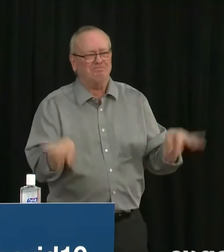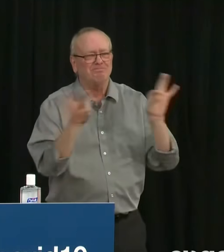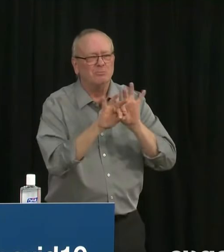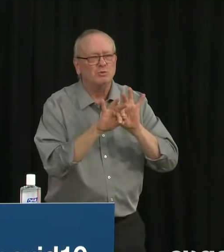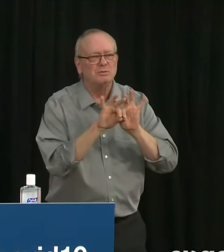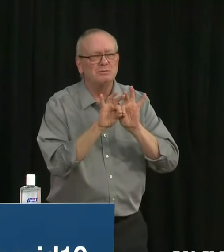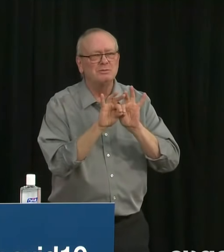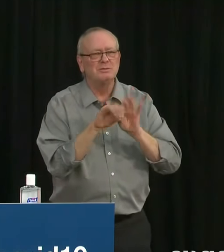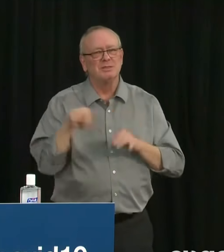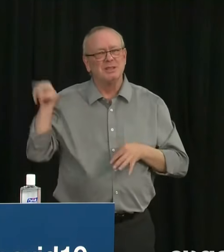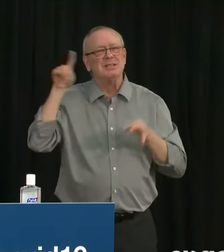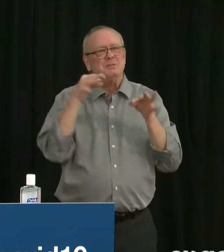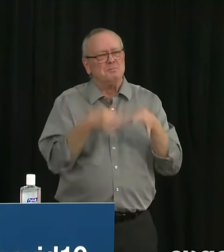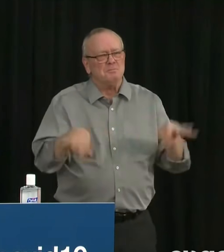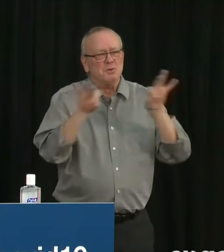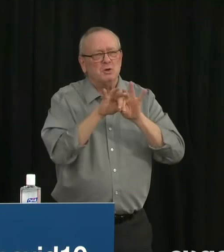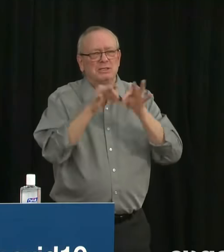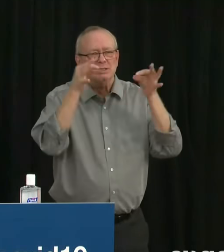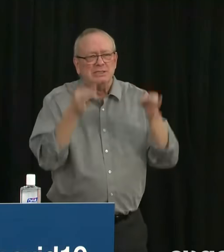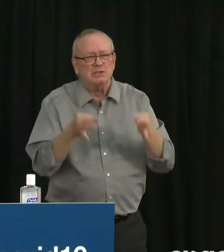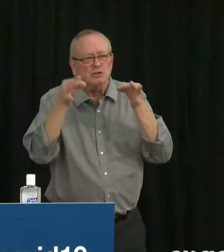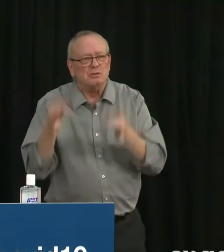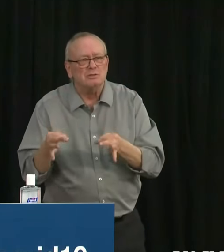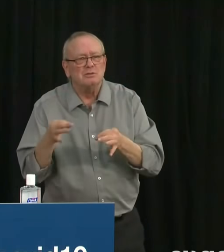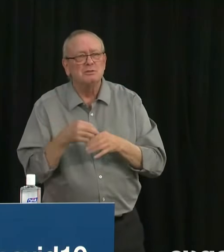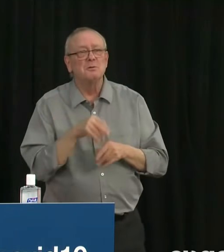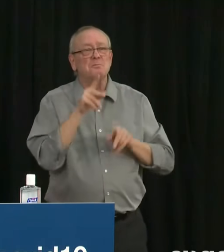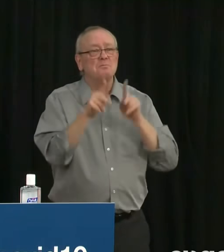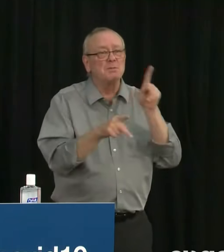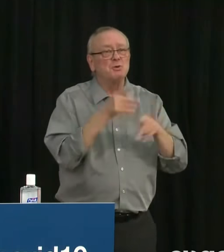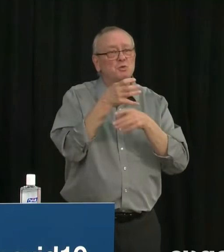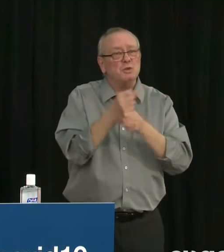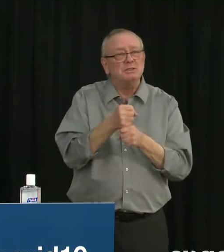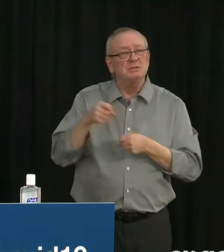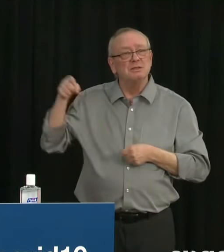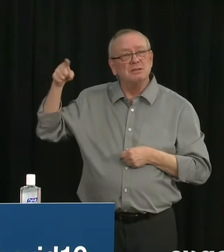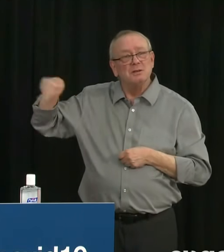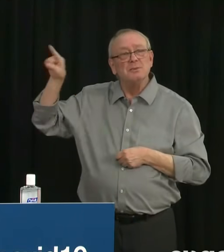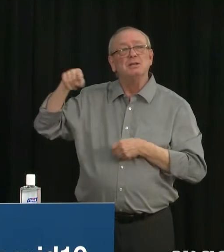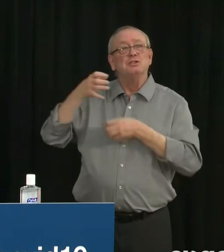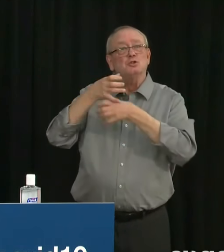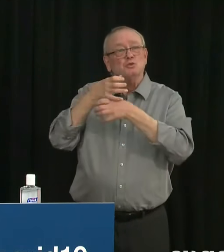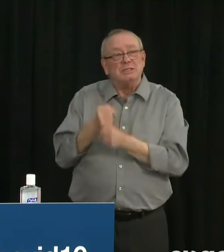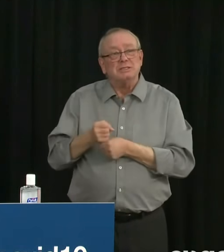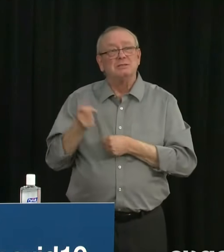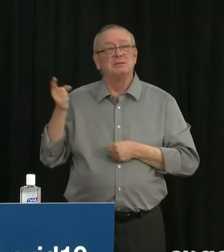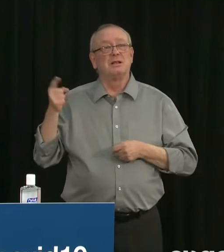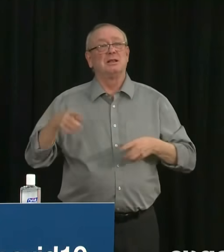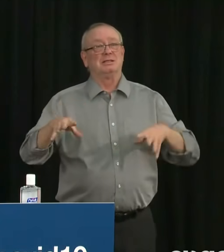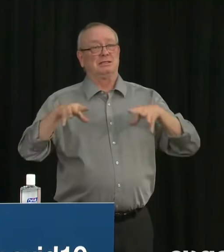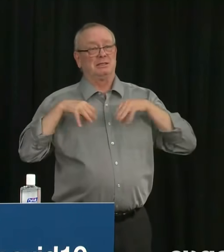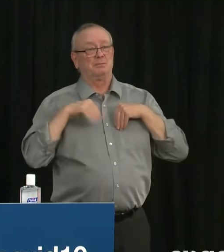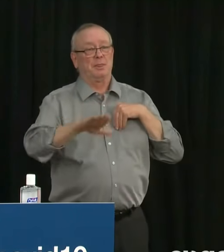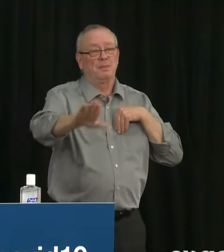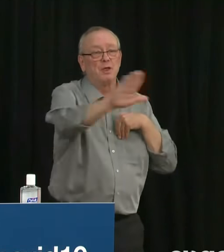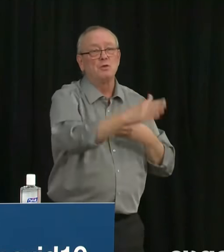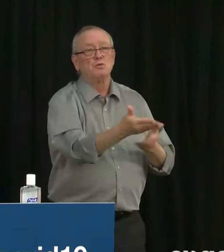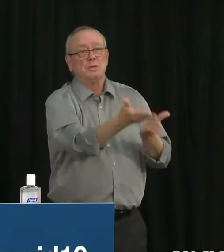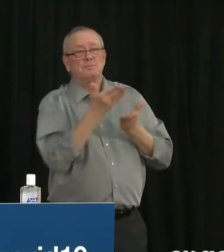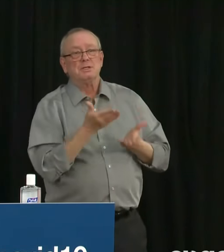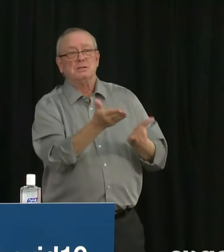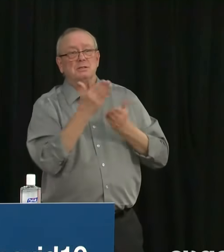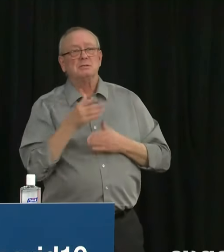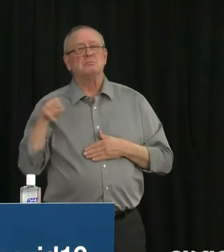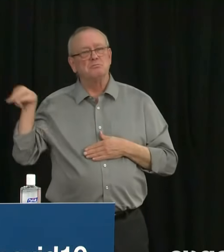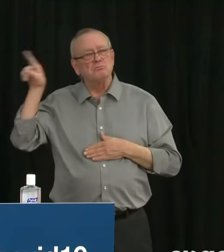have placed their trust in those officials to take my recommendations along with all other considerations and to make the best decisions possible.